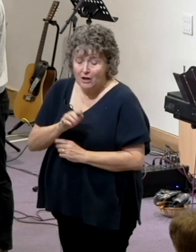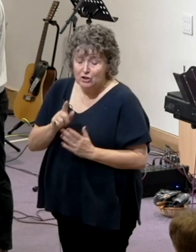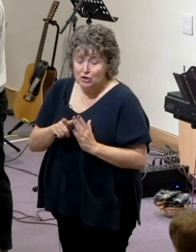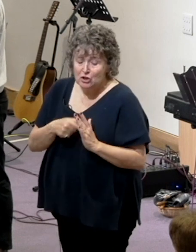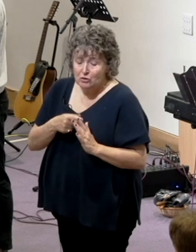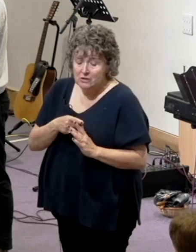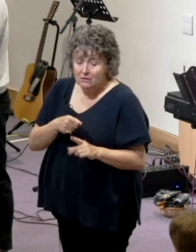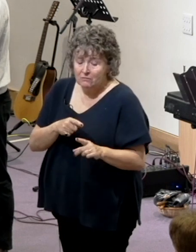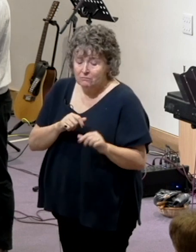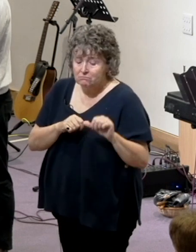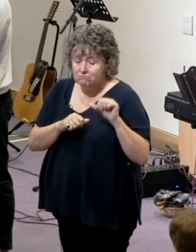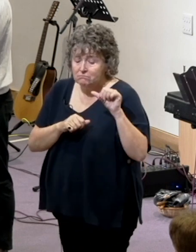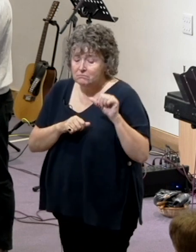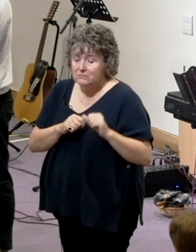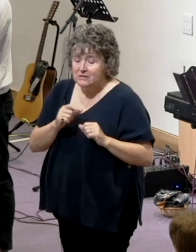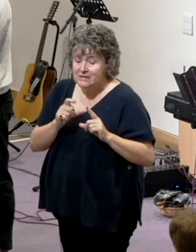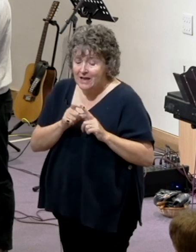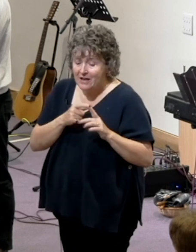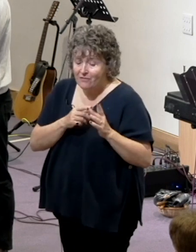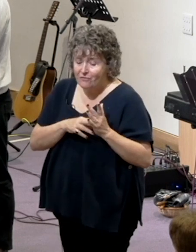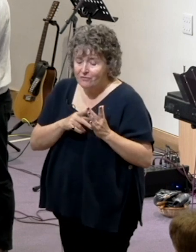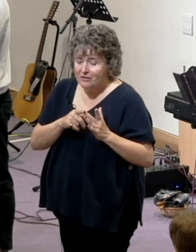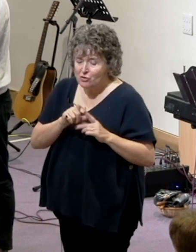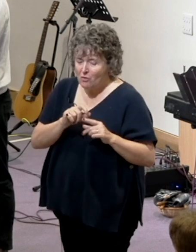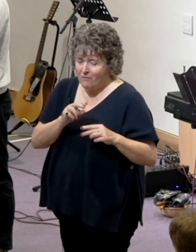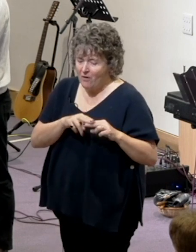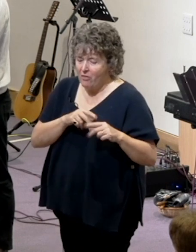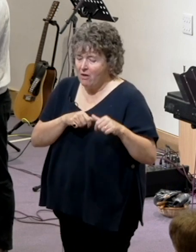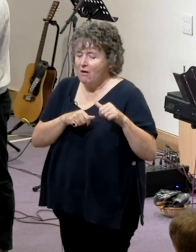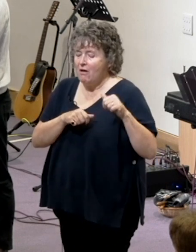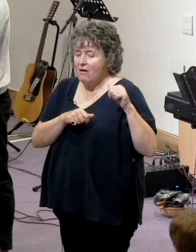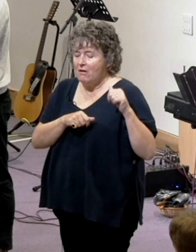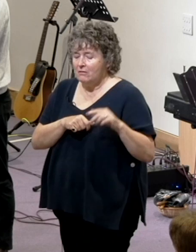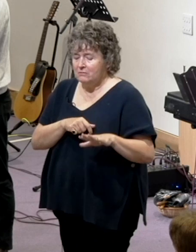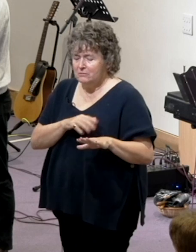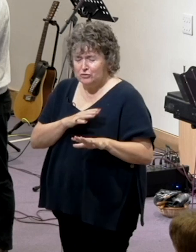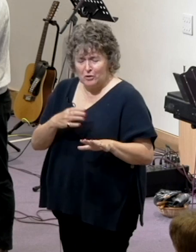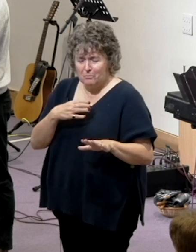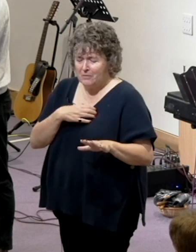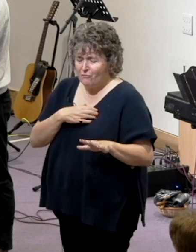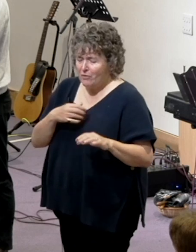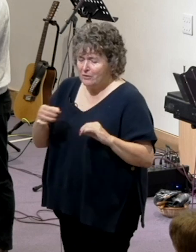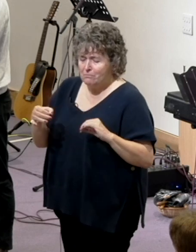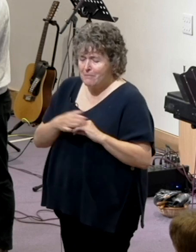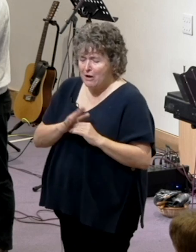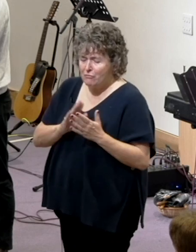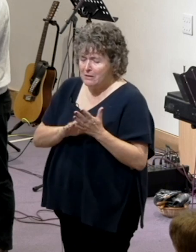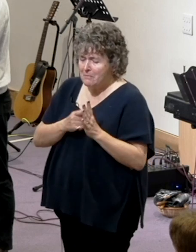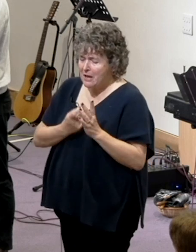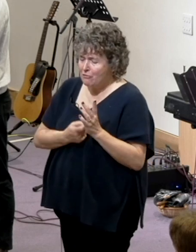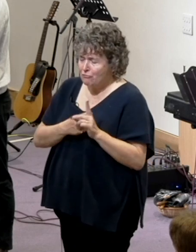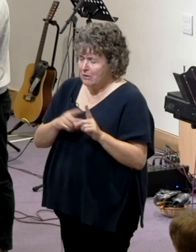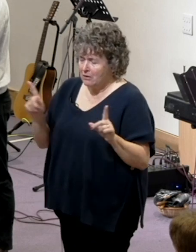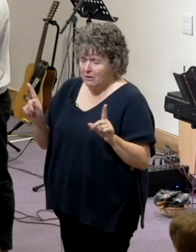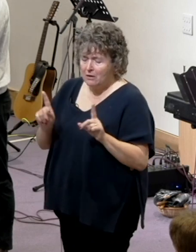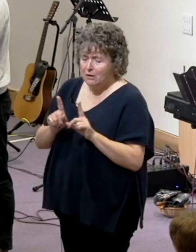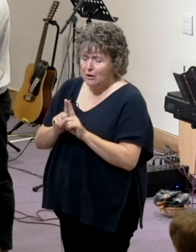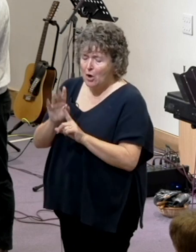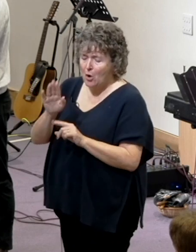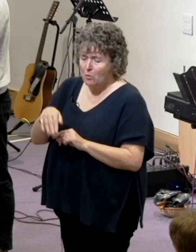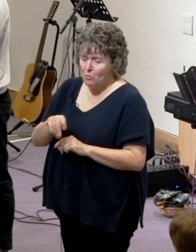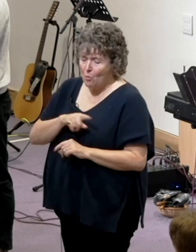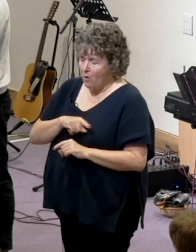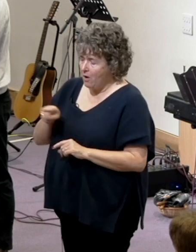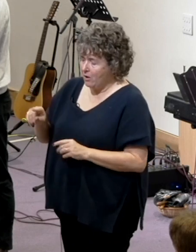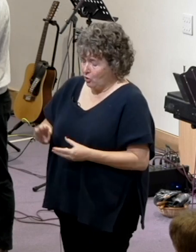"Joseph, son of David, do not be afraid to take Mary home as your wife, because what is